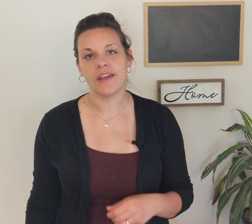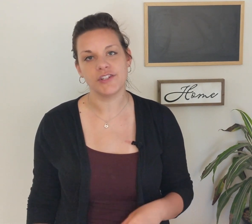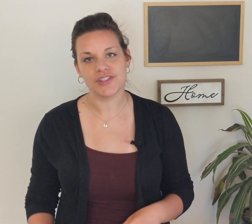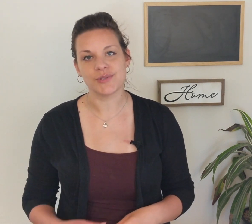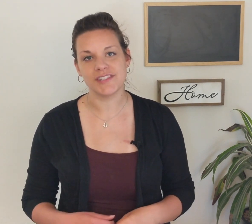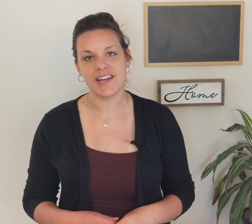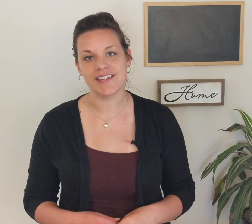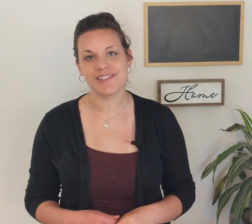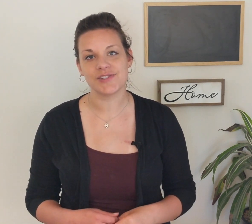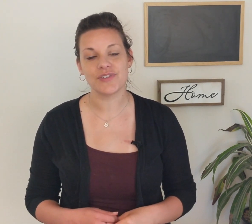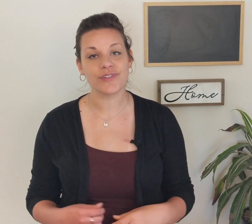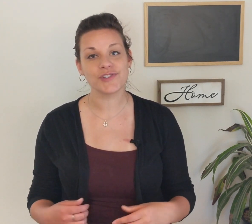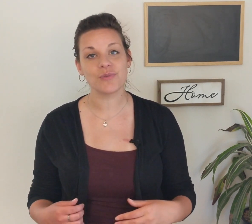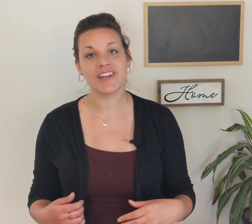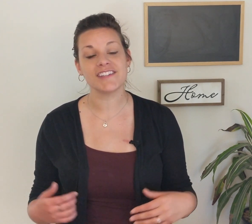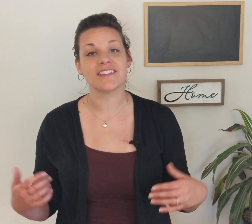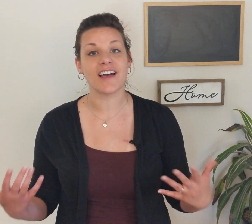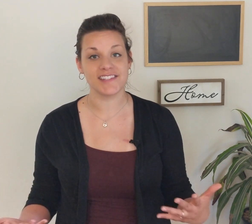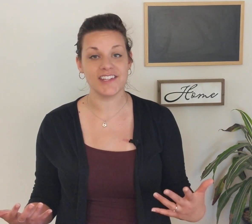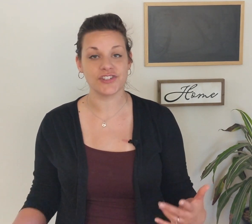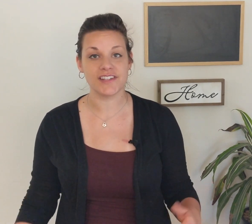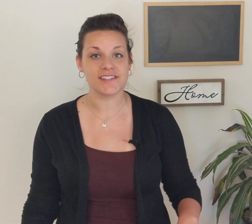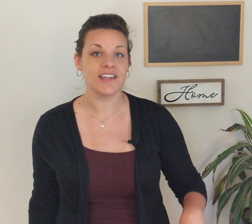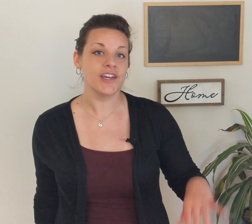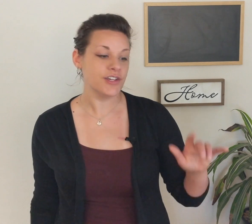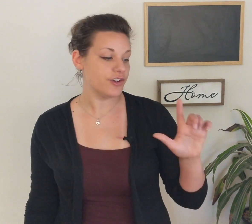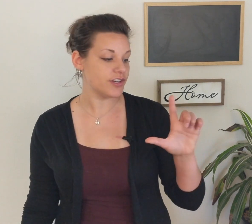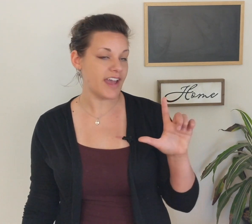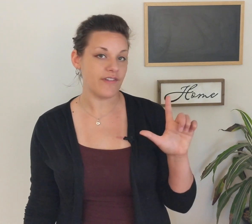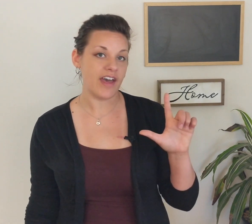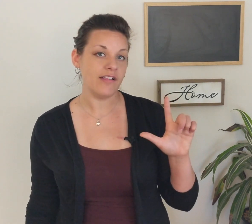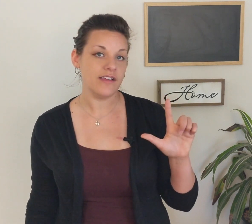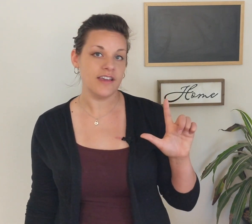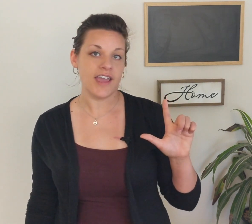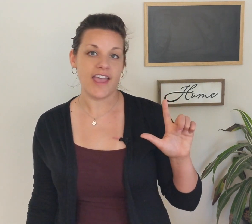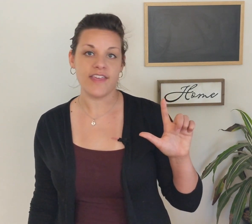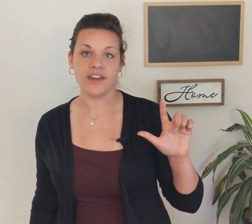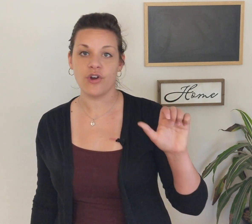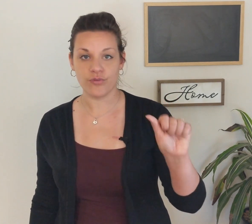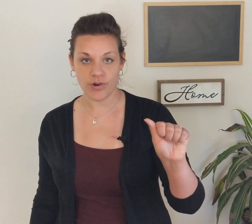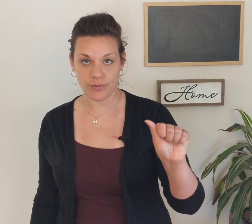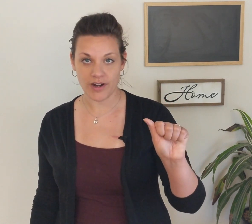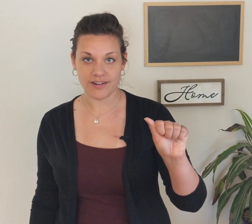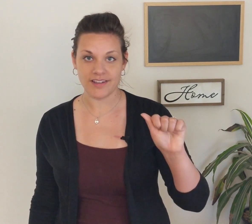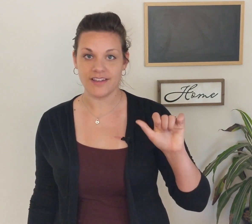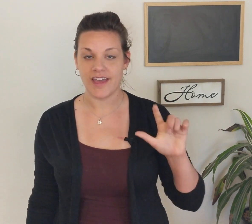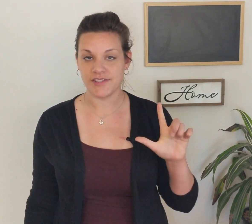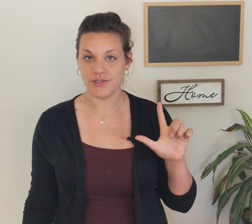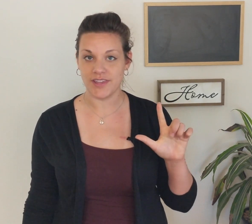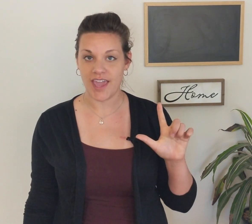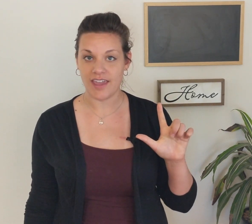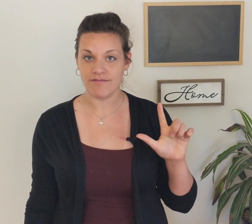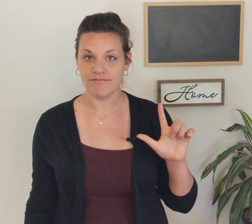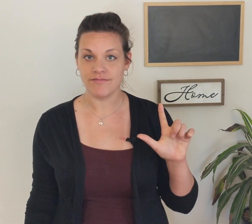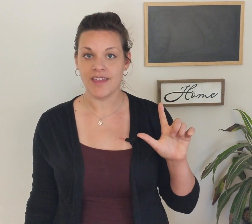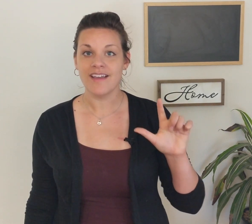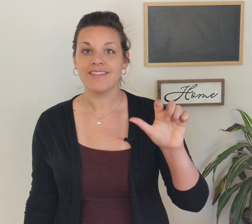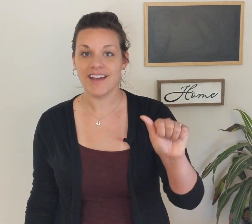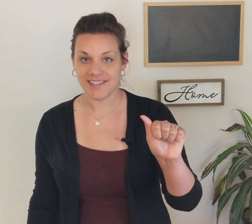of those cities. So the first one is Los Angeles. You're gonna have L and then go forward as you do the A. Los